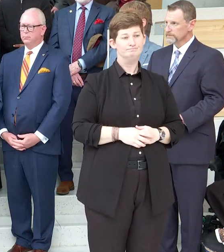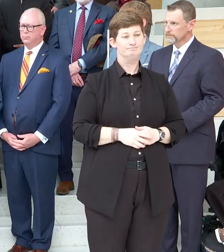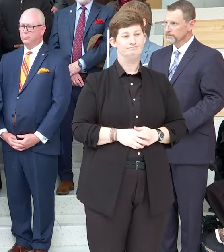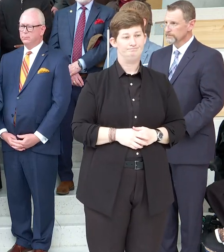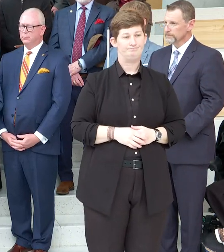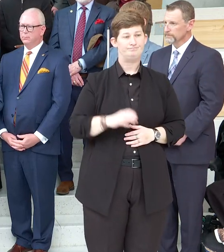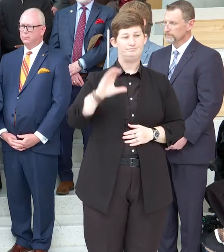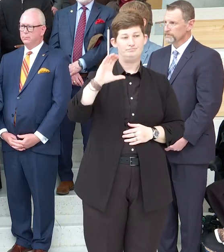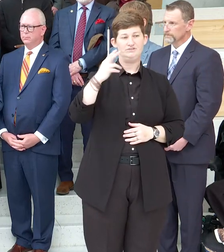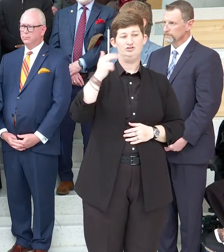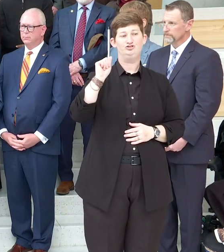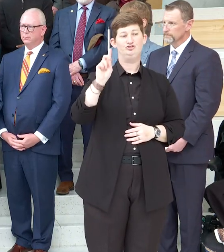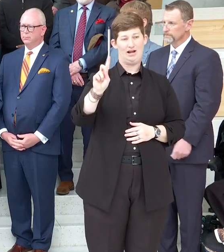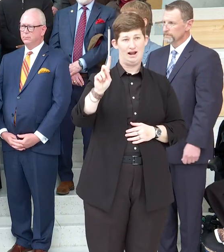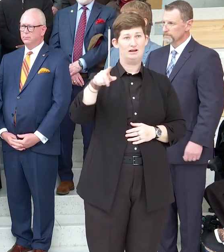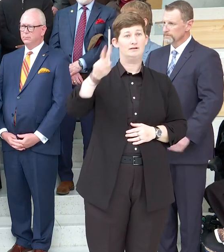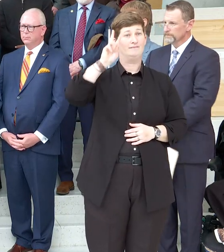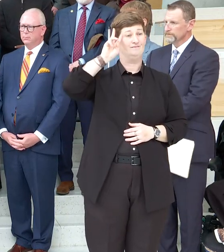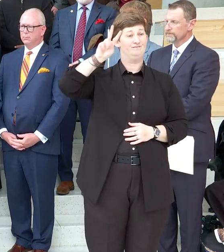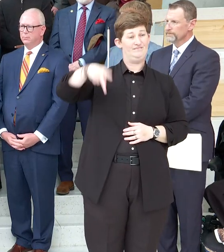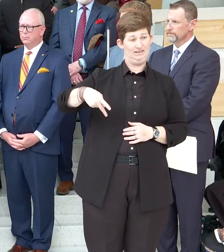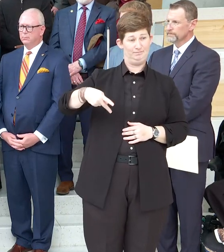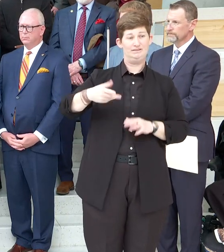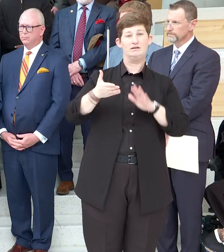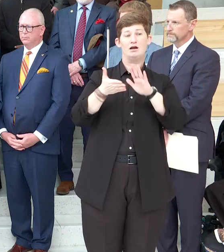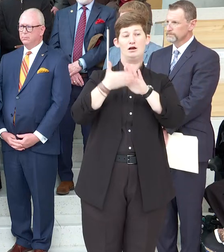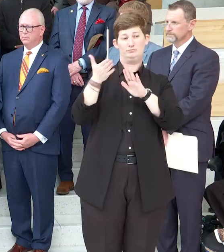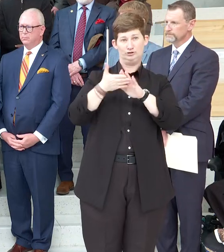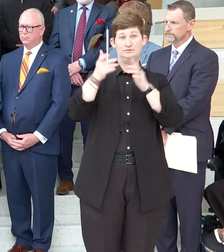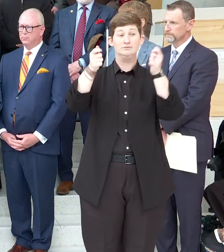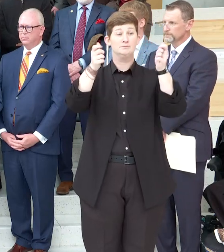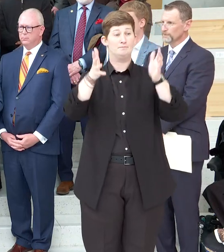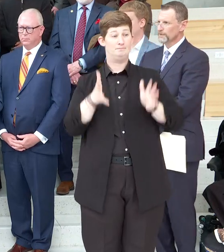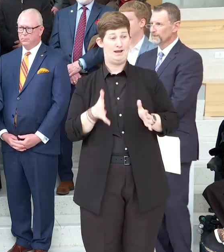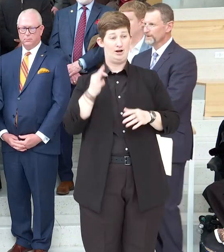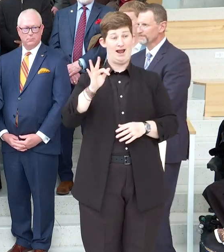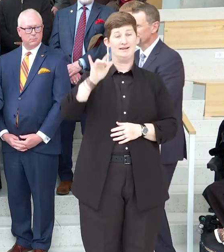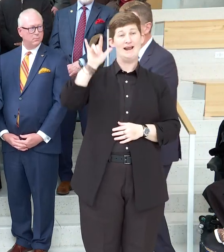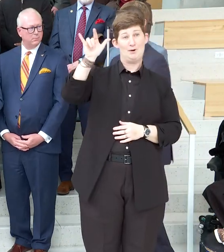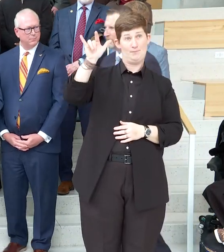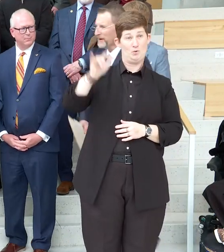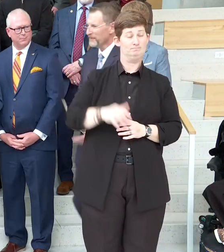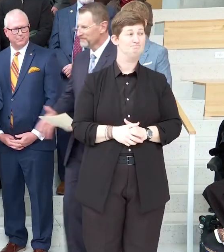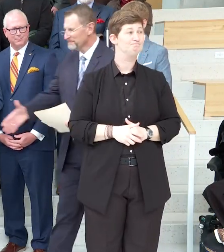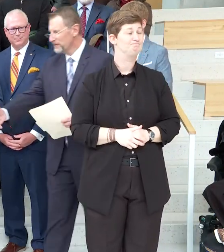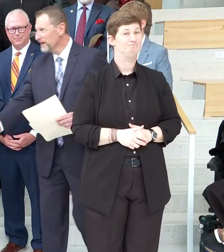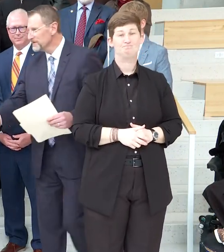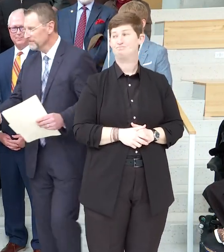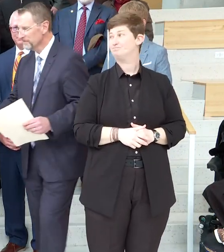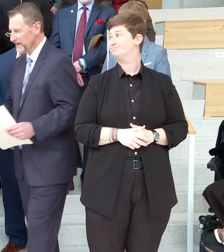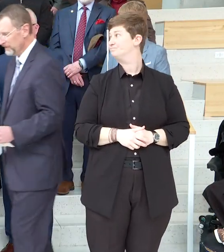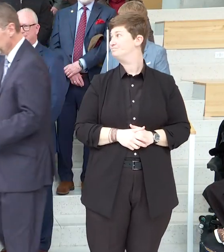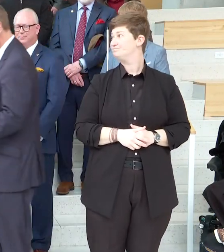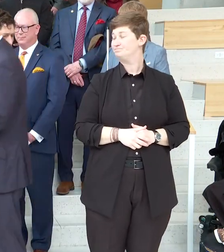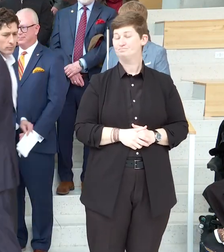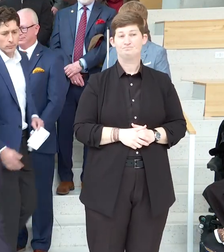the Vice President of Operations and Management at the Metropolitan Airports Commission. Chad, thanks for being here.